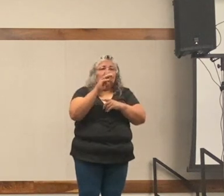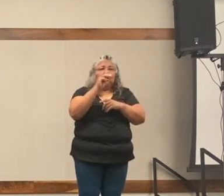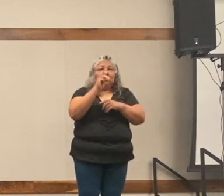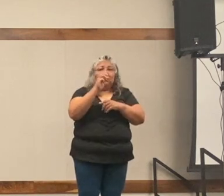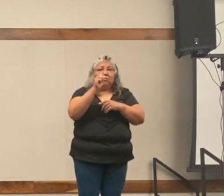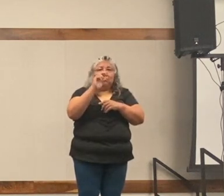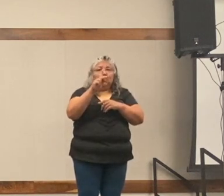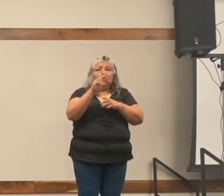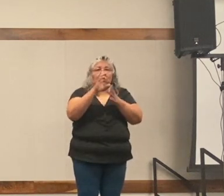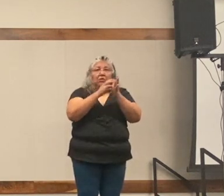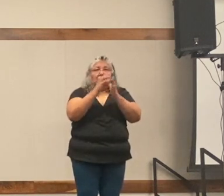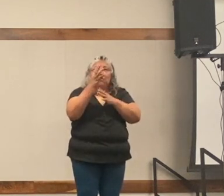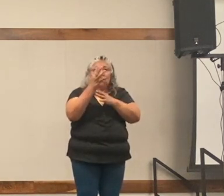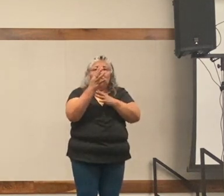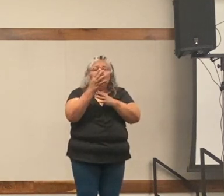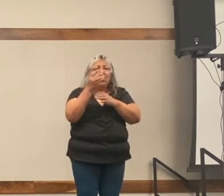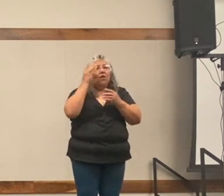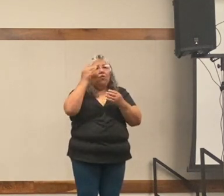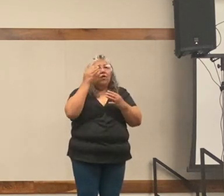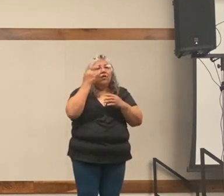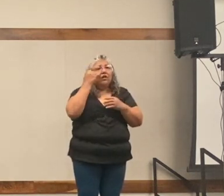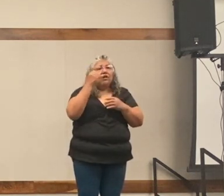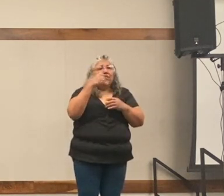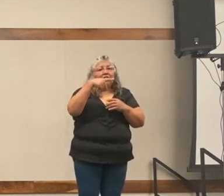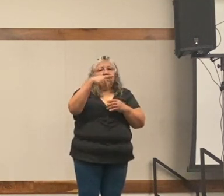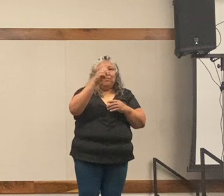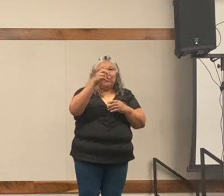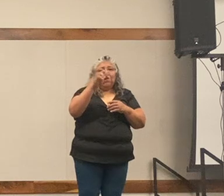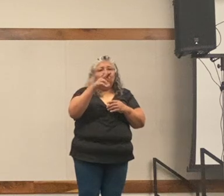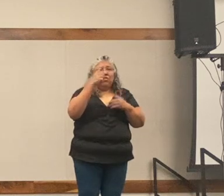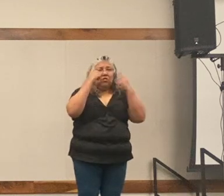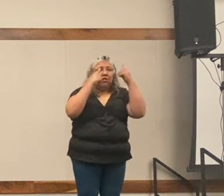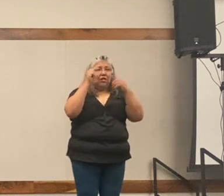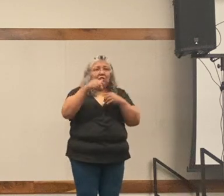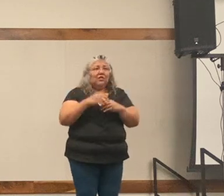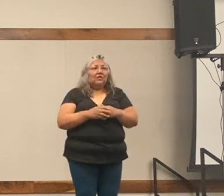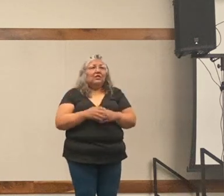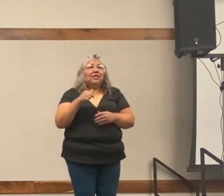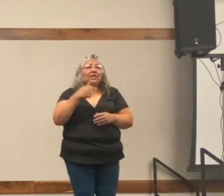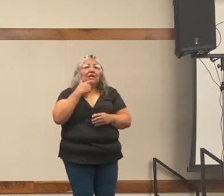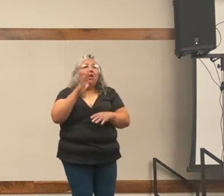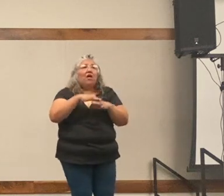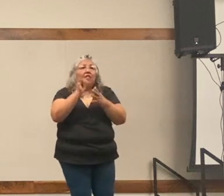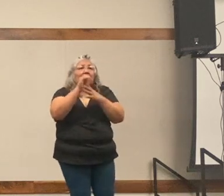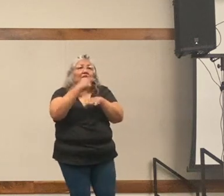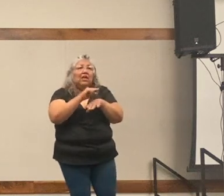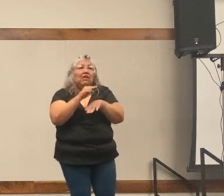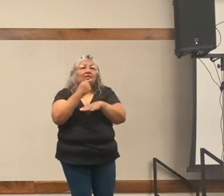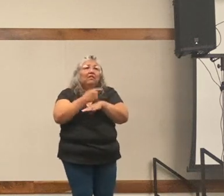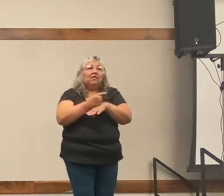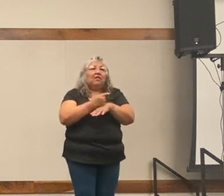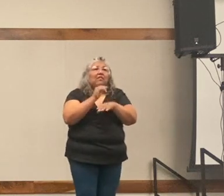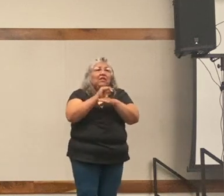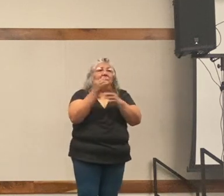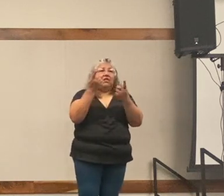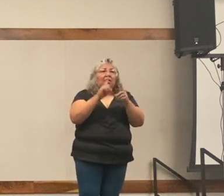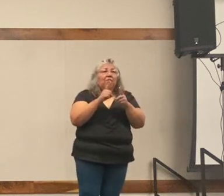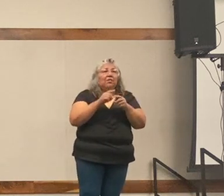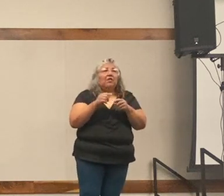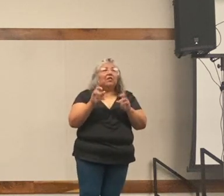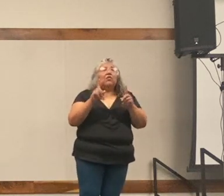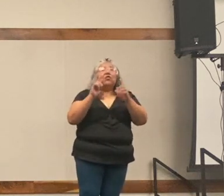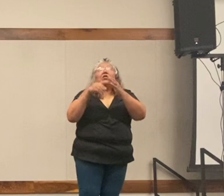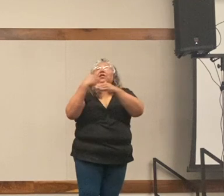4. And I wonder if Peter thought of this. It says, on that day when evening had come, he told them, let's cross over to the